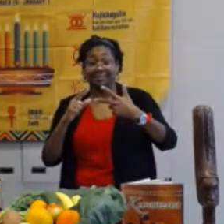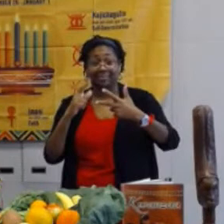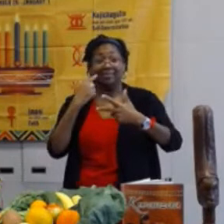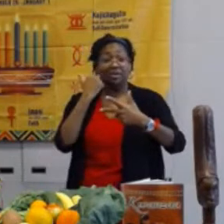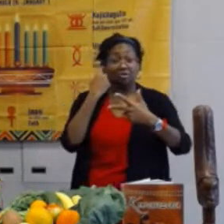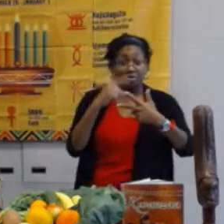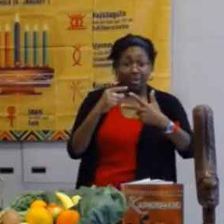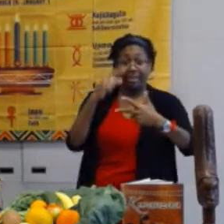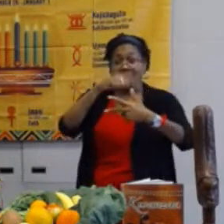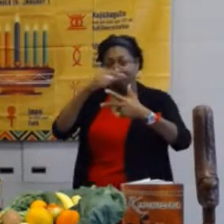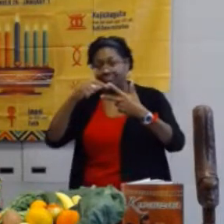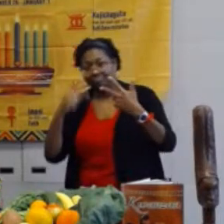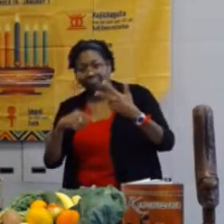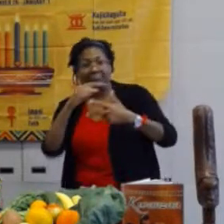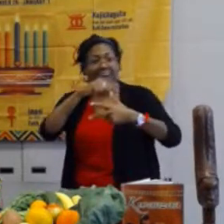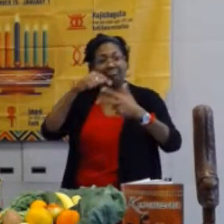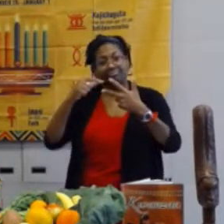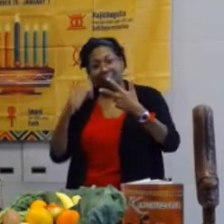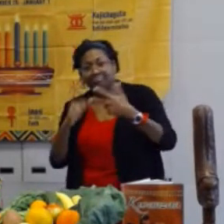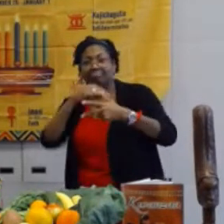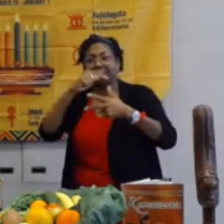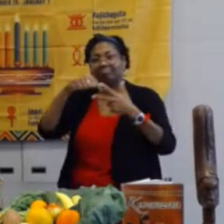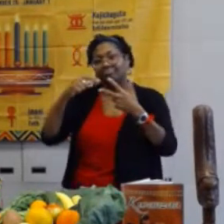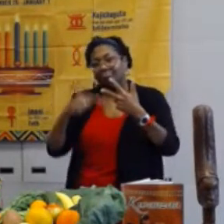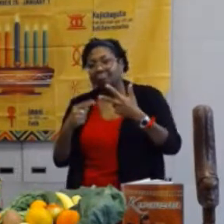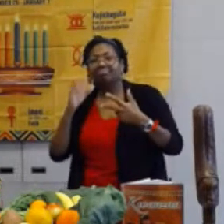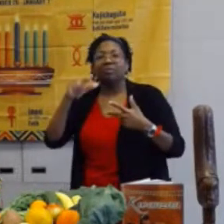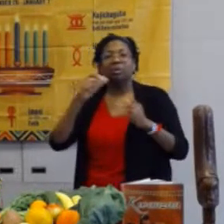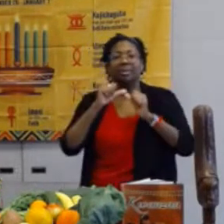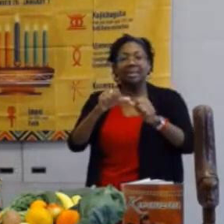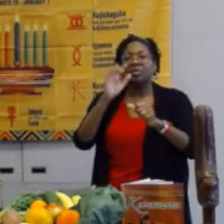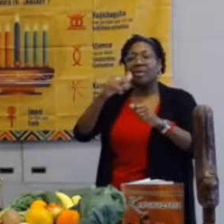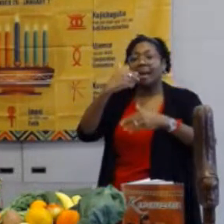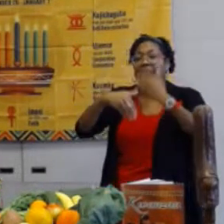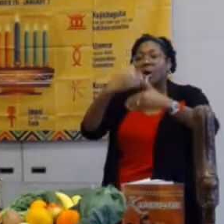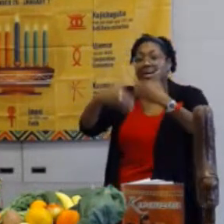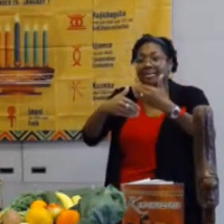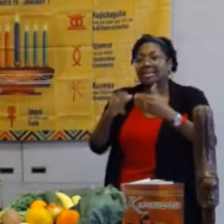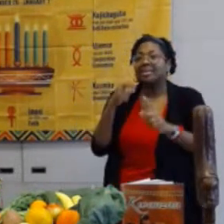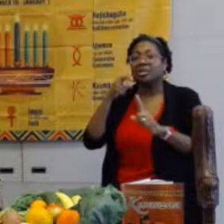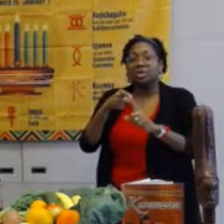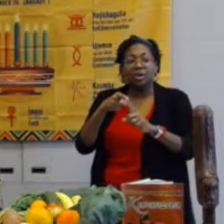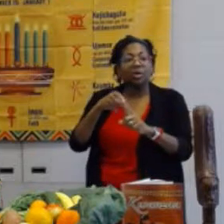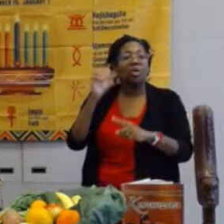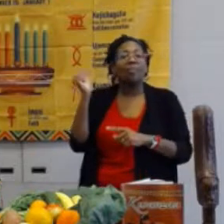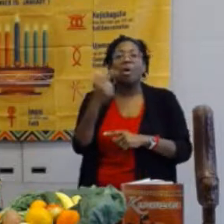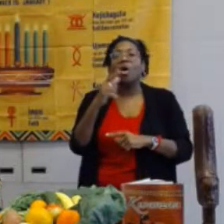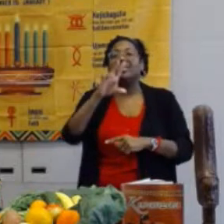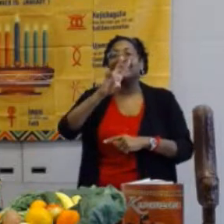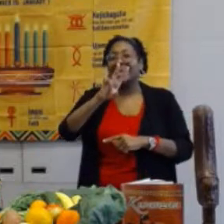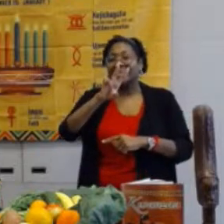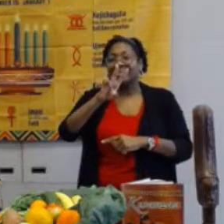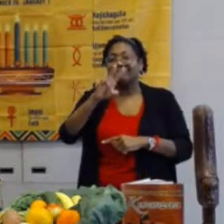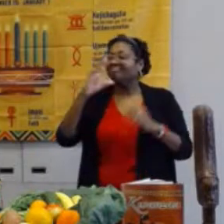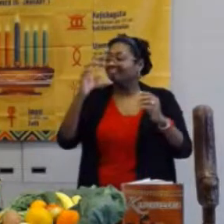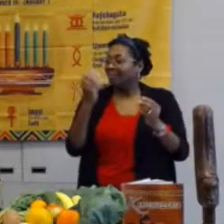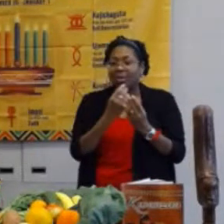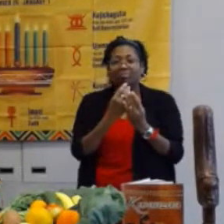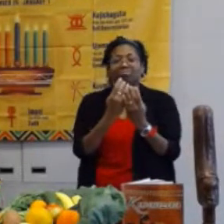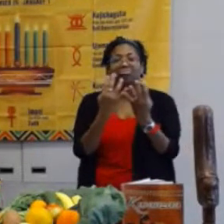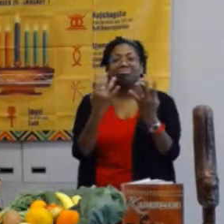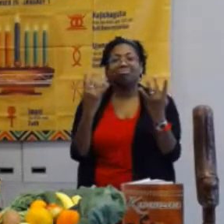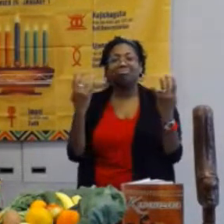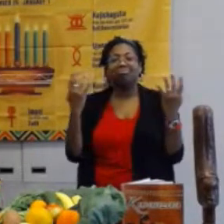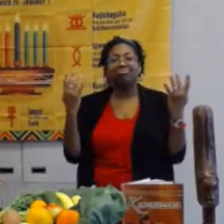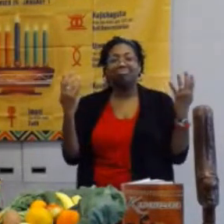day, repeat that process until on the 7th day, finally, all the candles are lit. So the